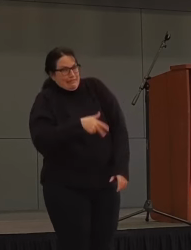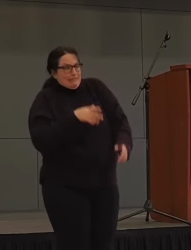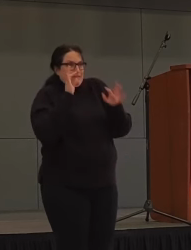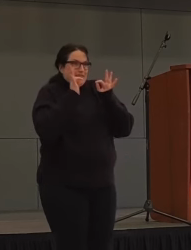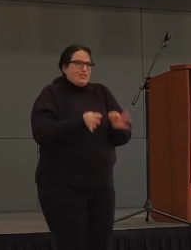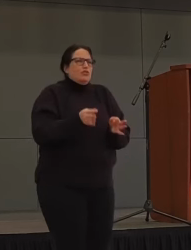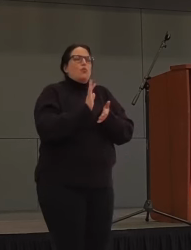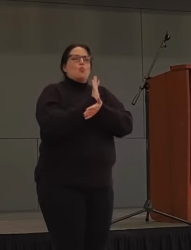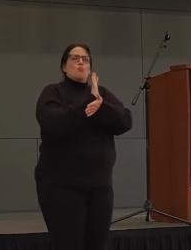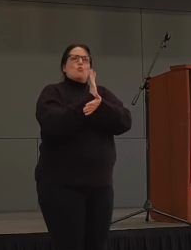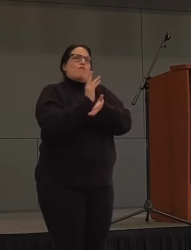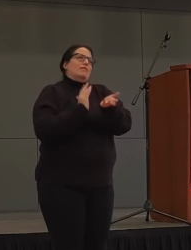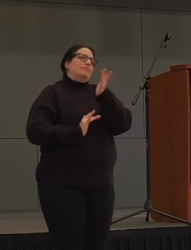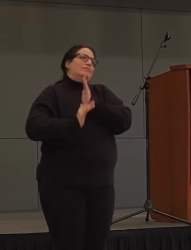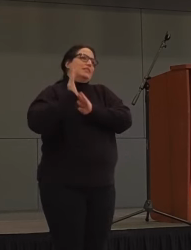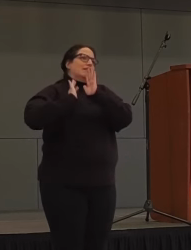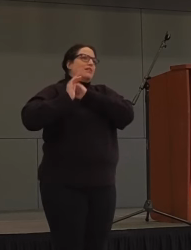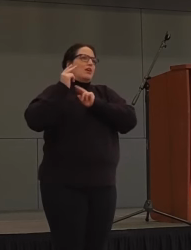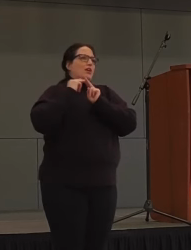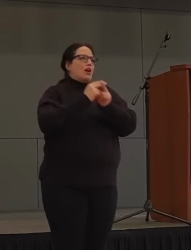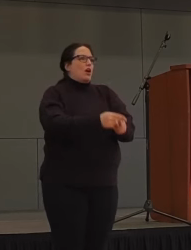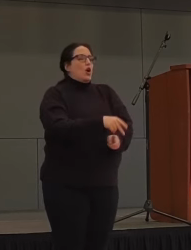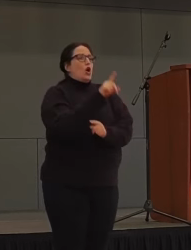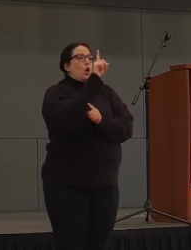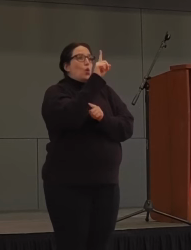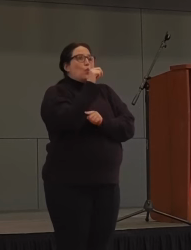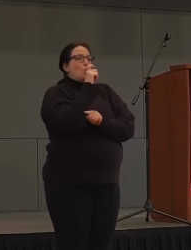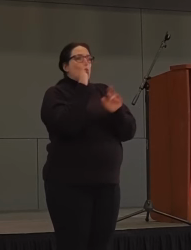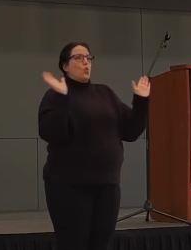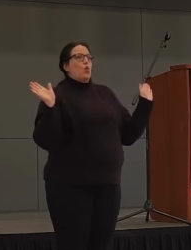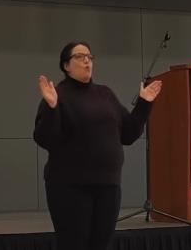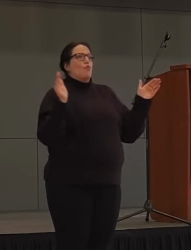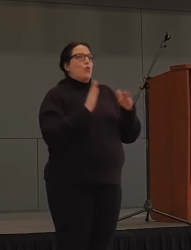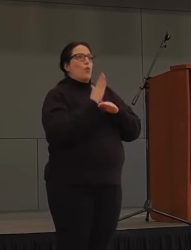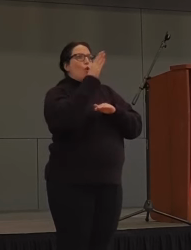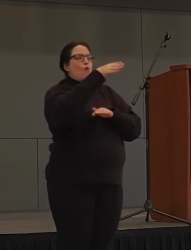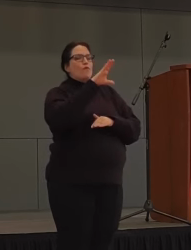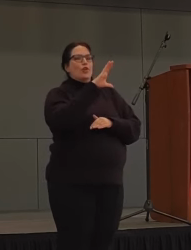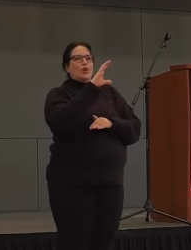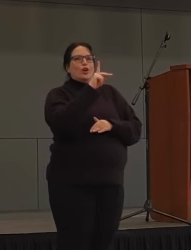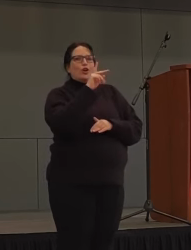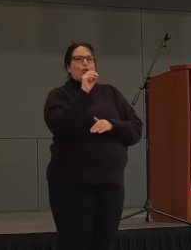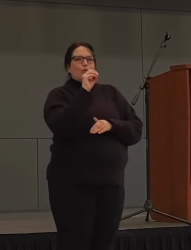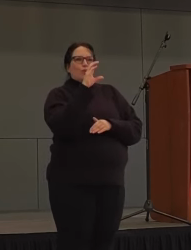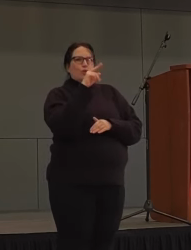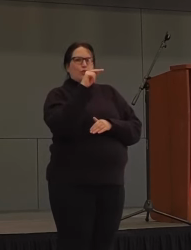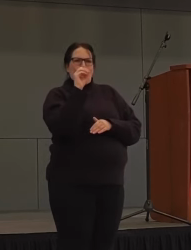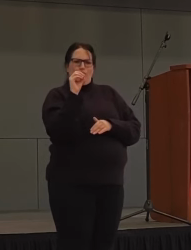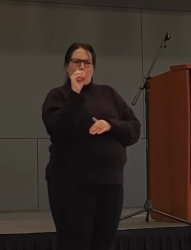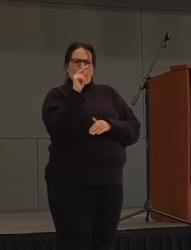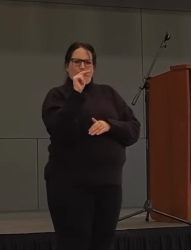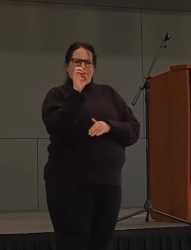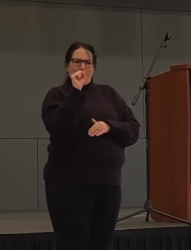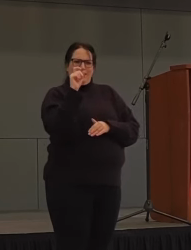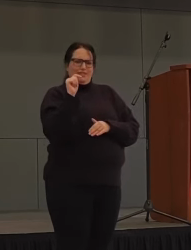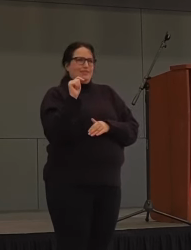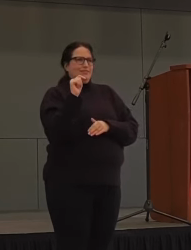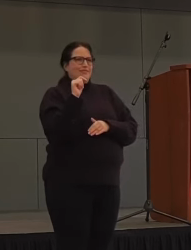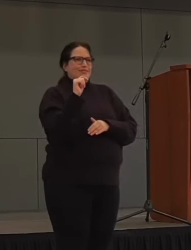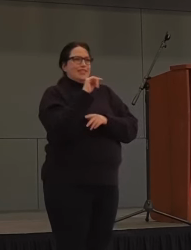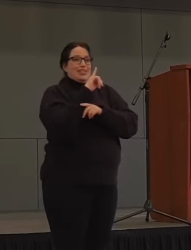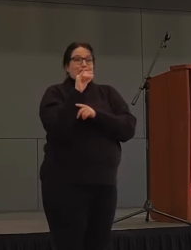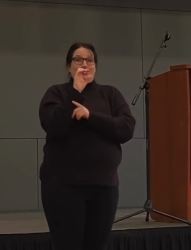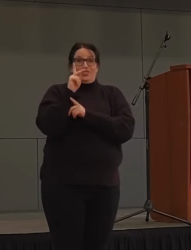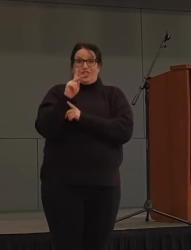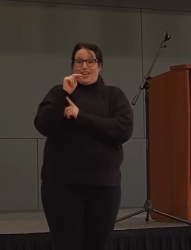movie many years ago called One Flew Over the Cuckoo's Nest. In this movie, Jack Nicholson is not